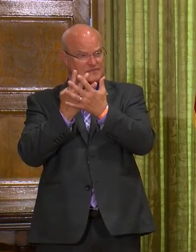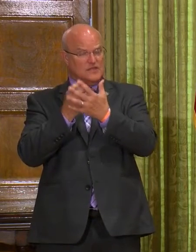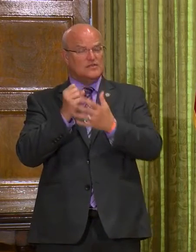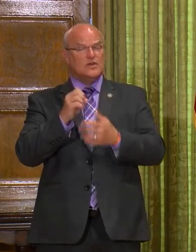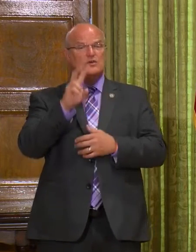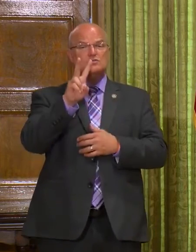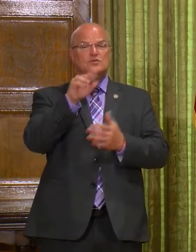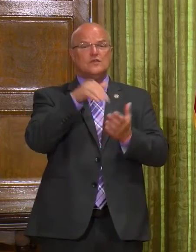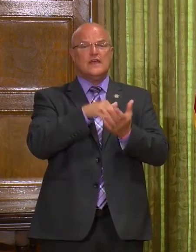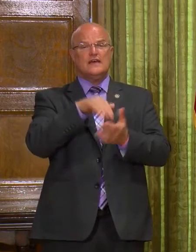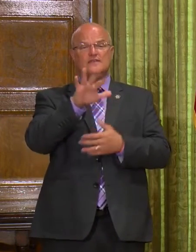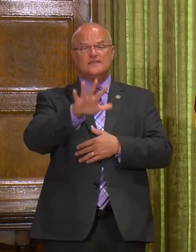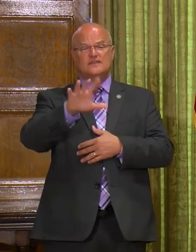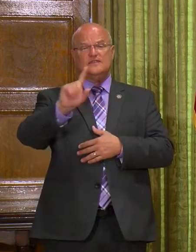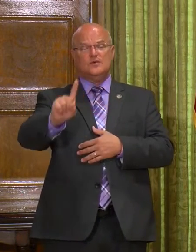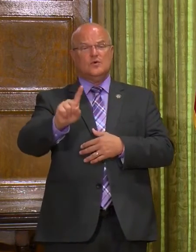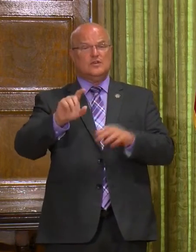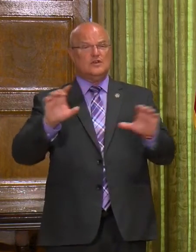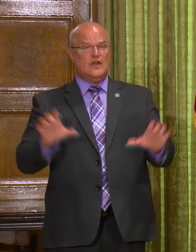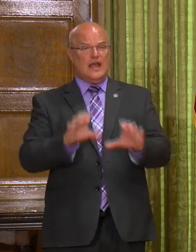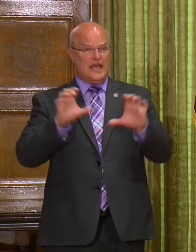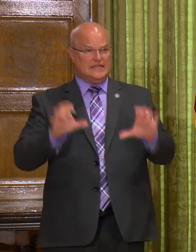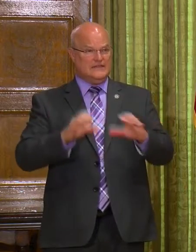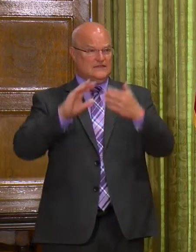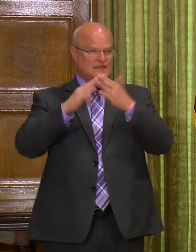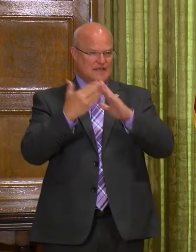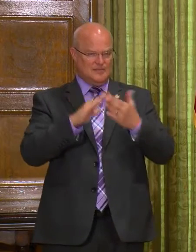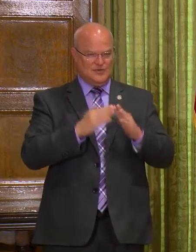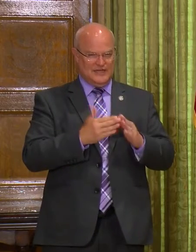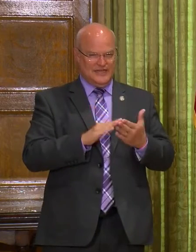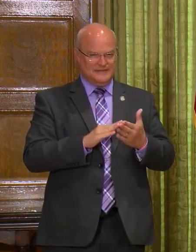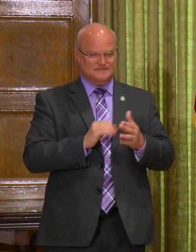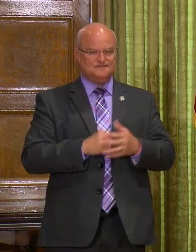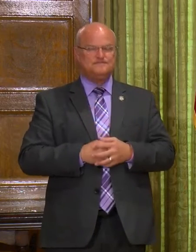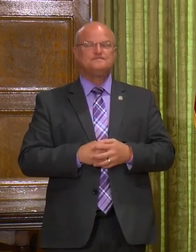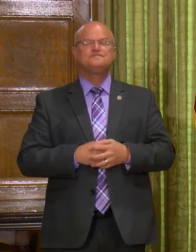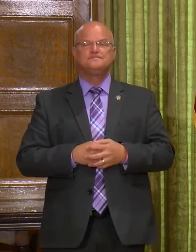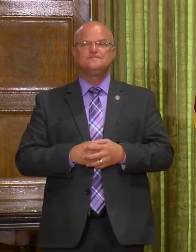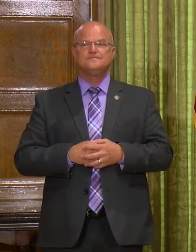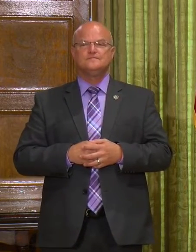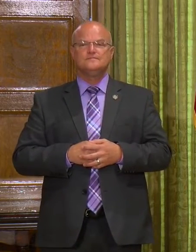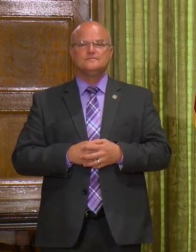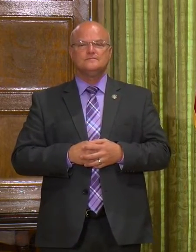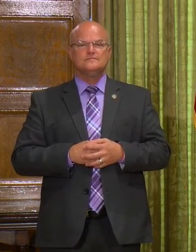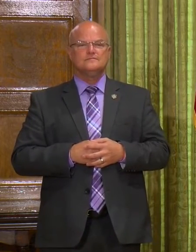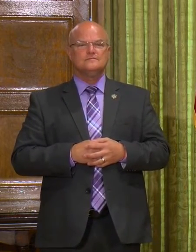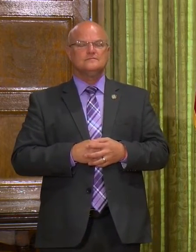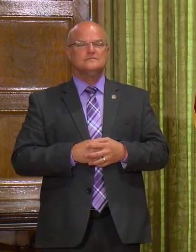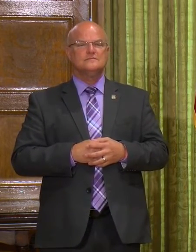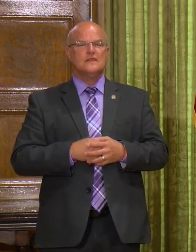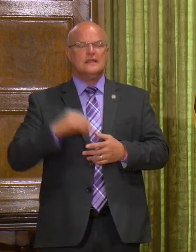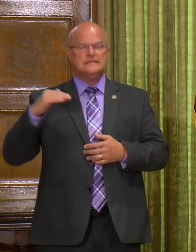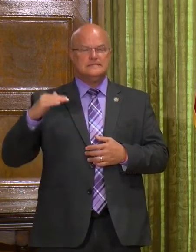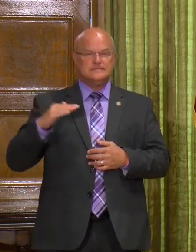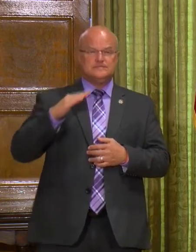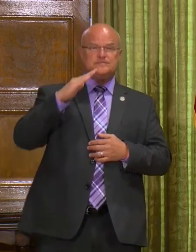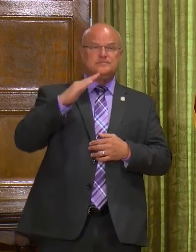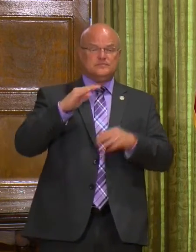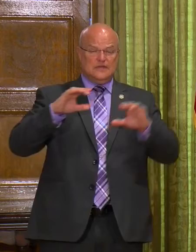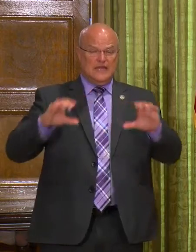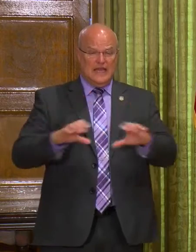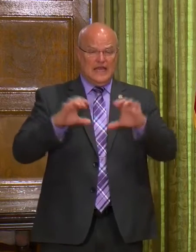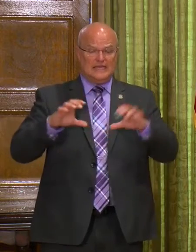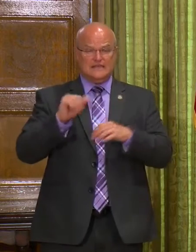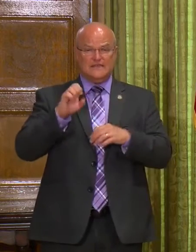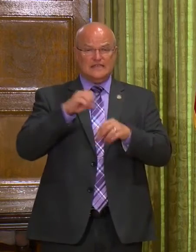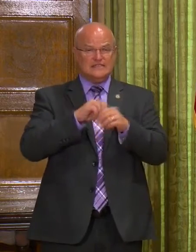so 2,051 are active cases in the community. The little uptick on the active cases